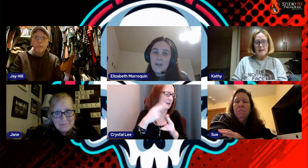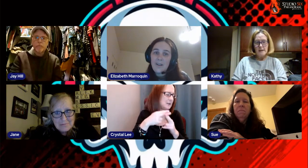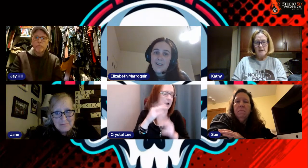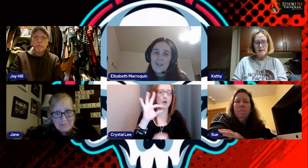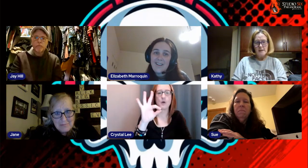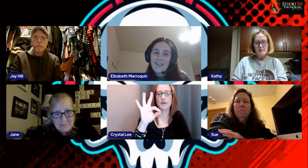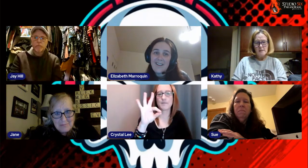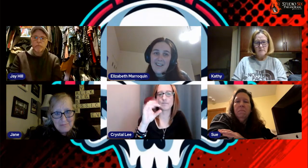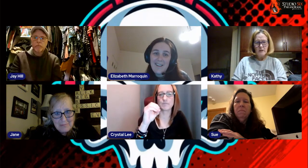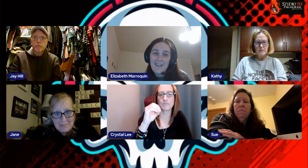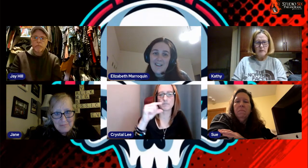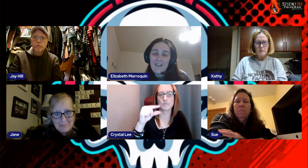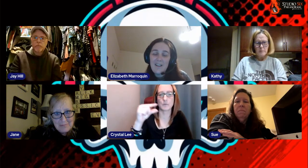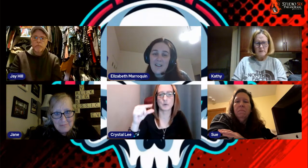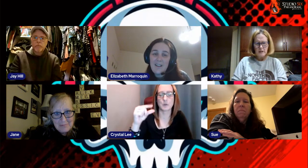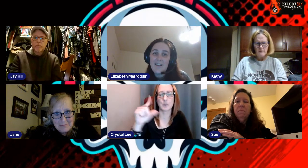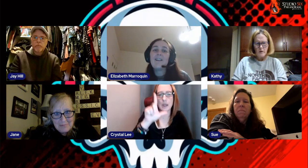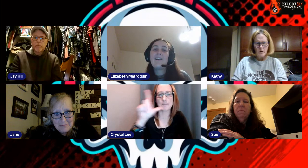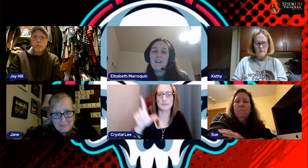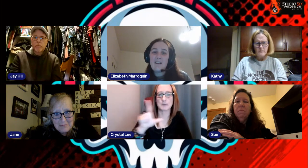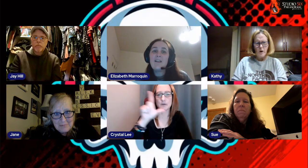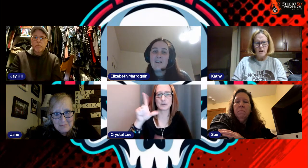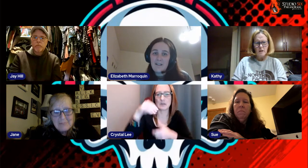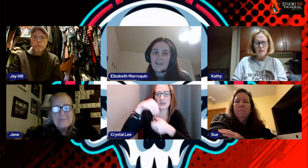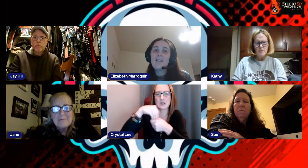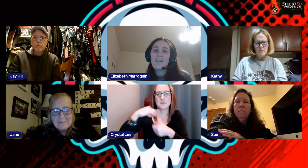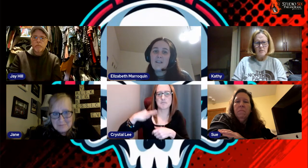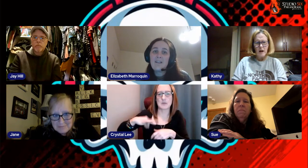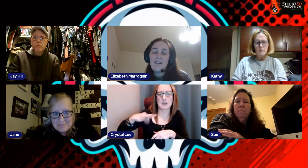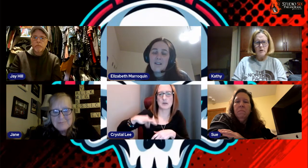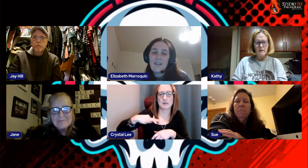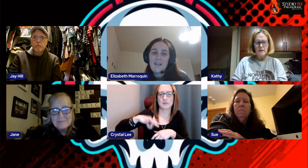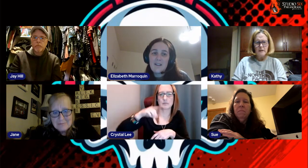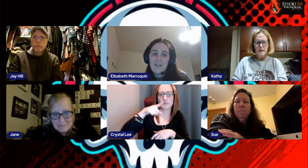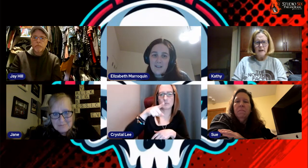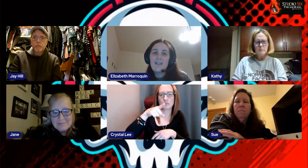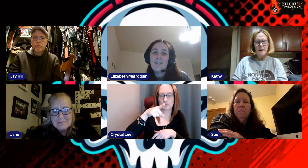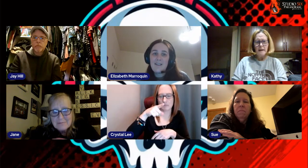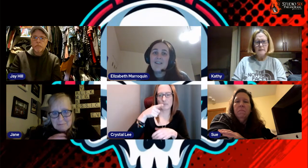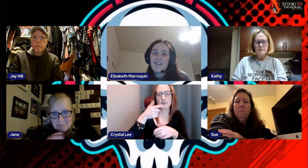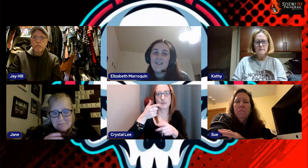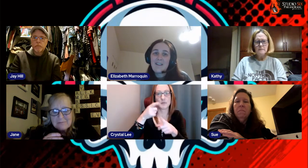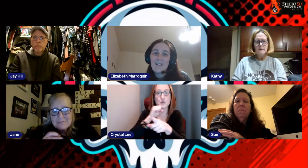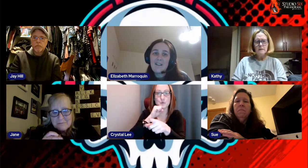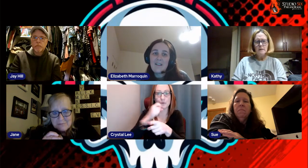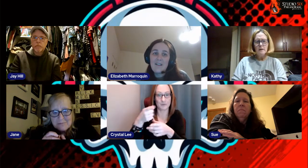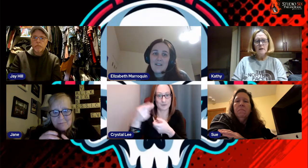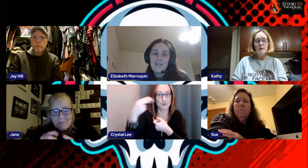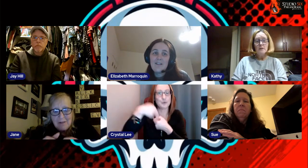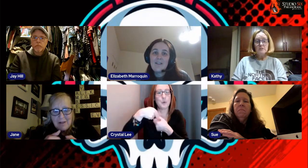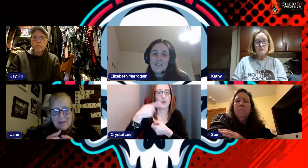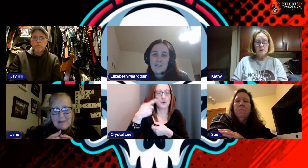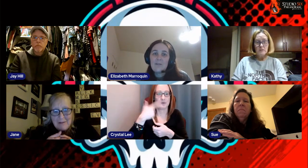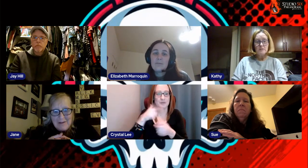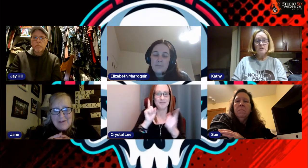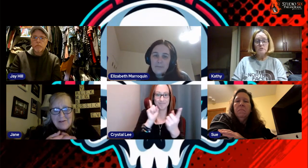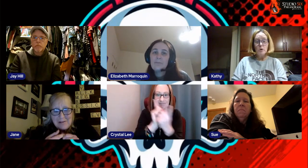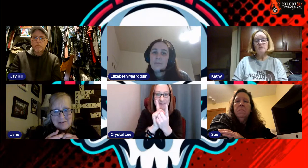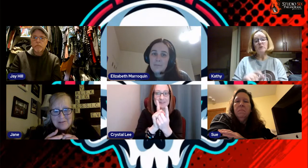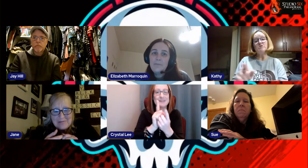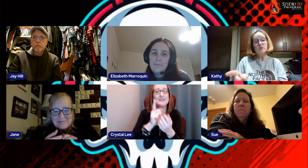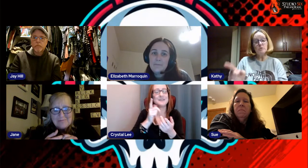investigated forgot the name of the place, Fargo Library in Maine. It's a